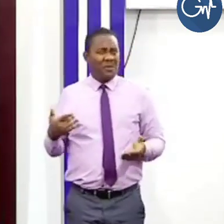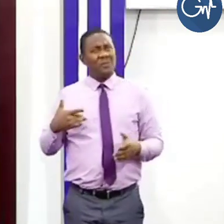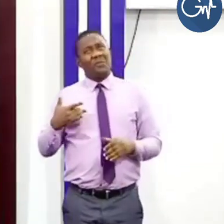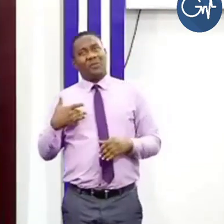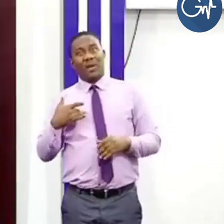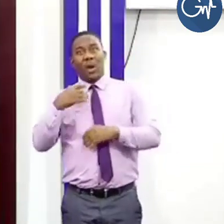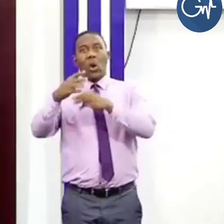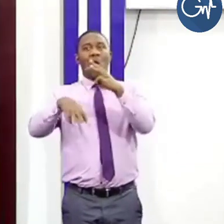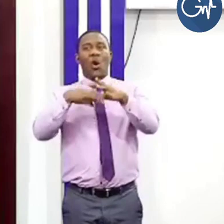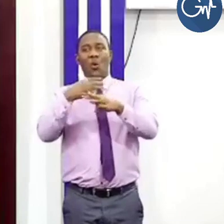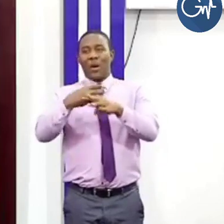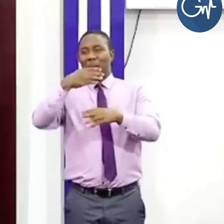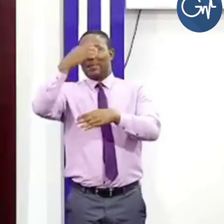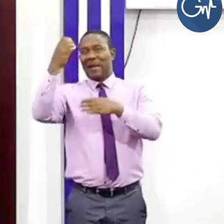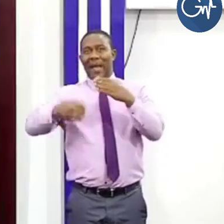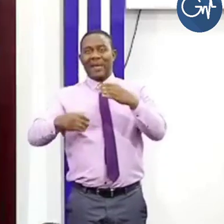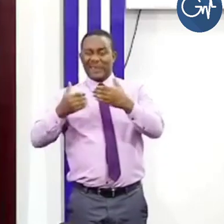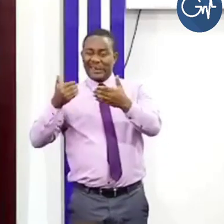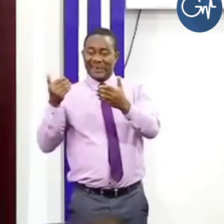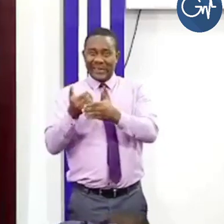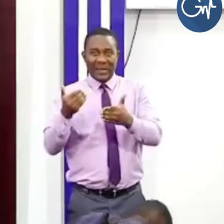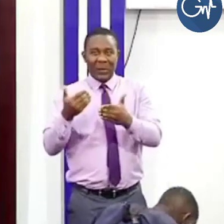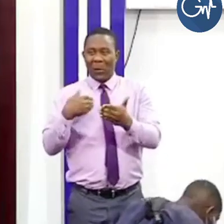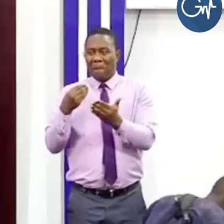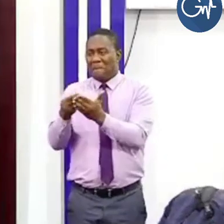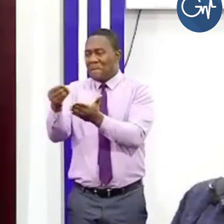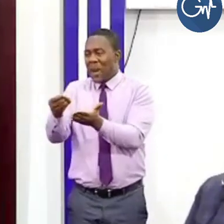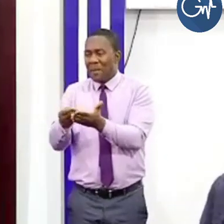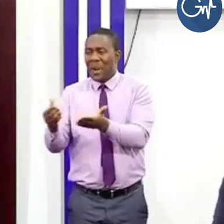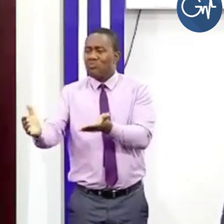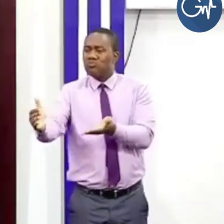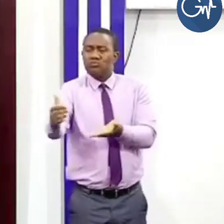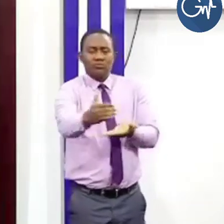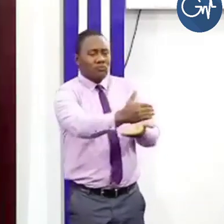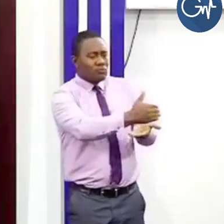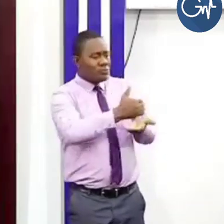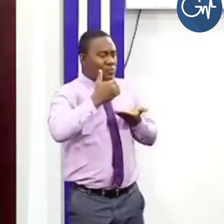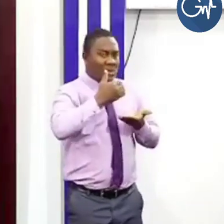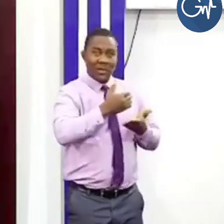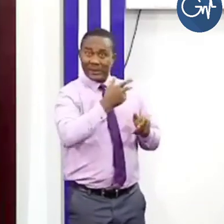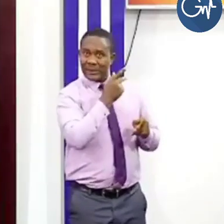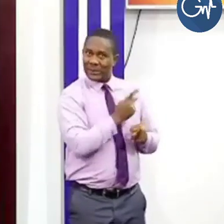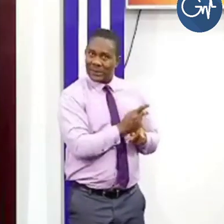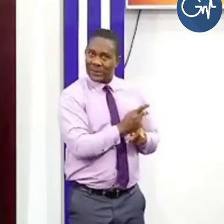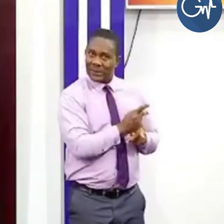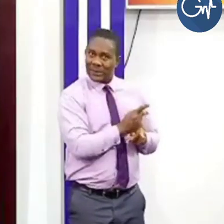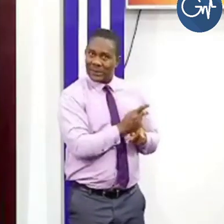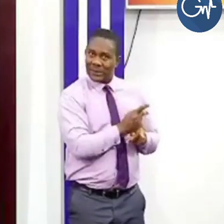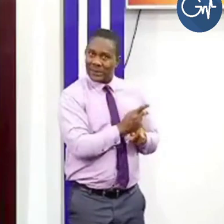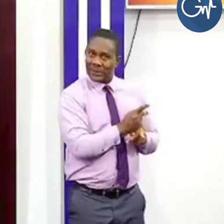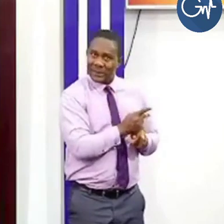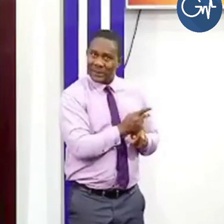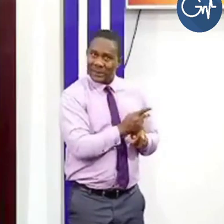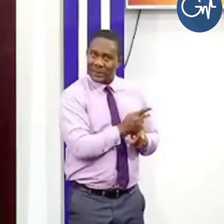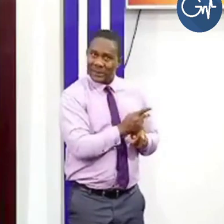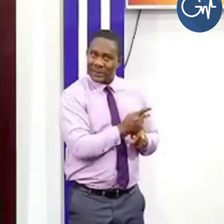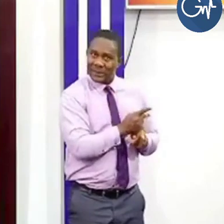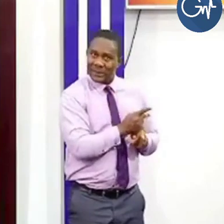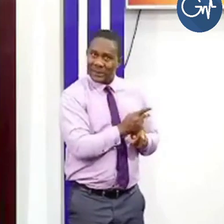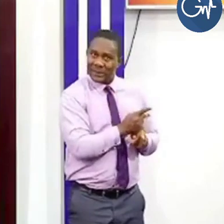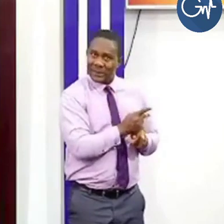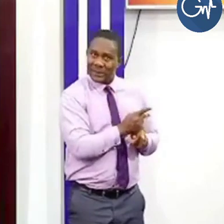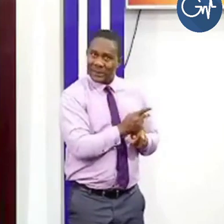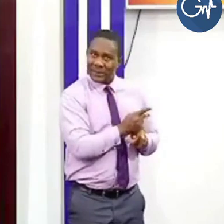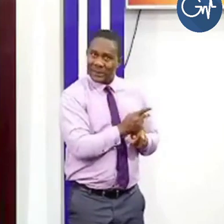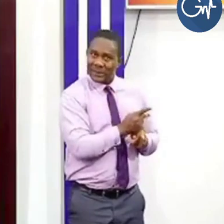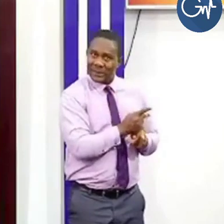wiye ye enuane e wo wiase nyina na ye tobi sika we bo nya ye de to eno na ma ebo no kosoro no na